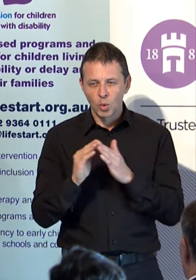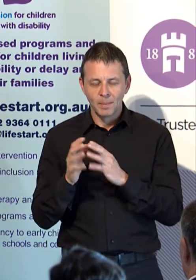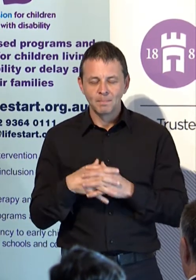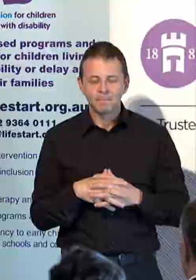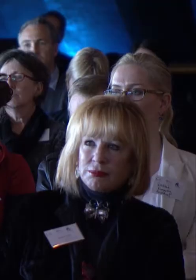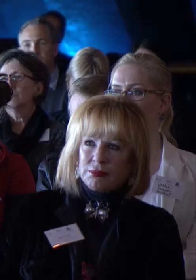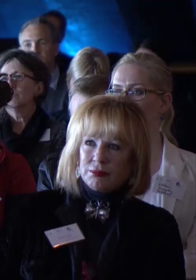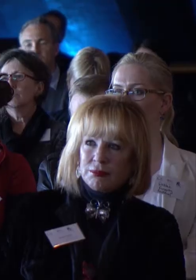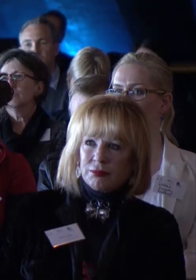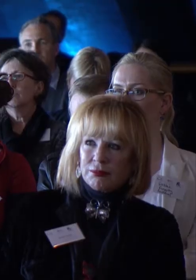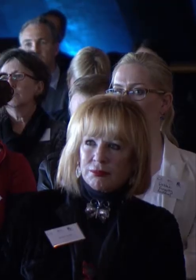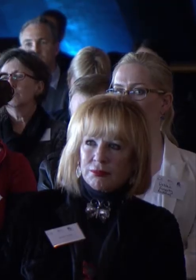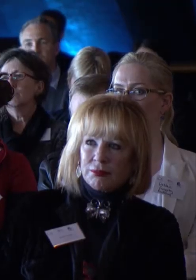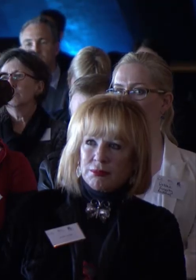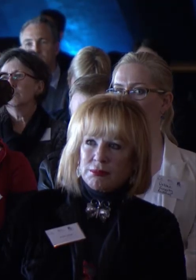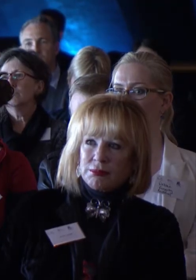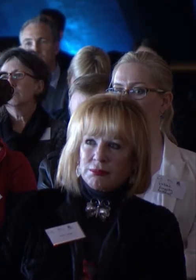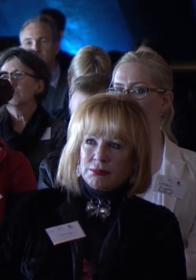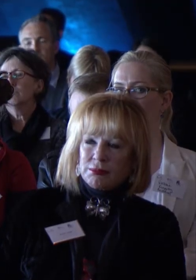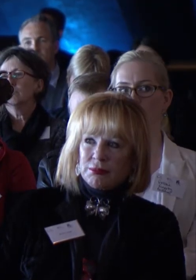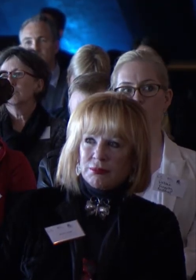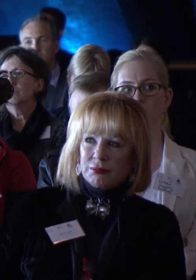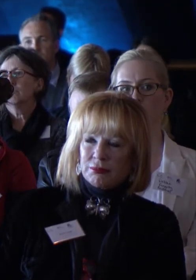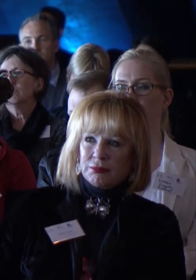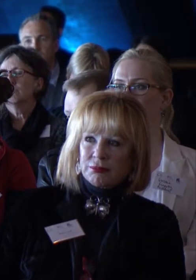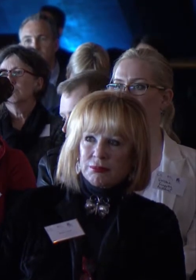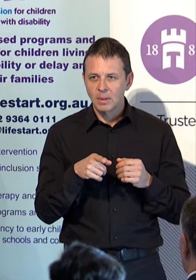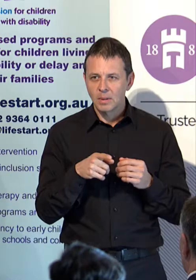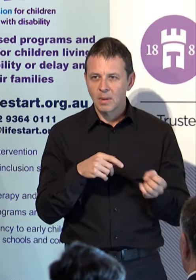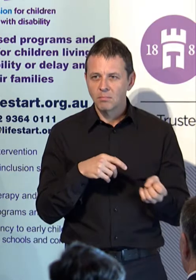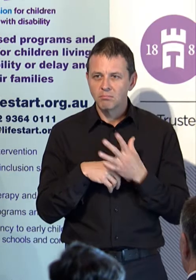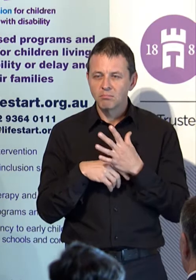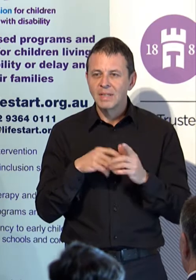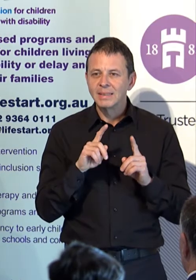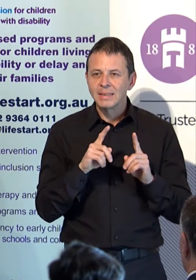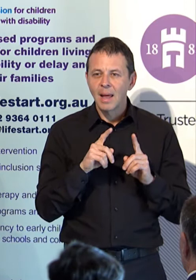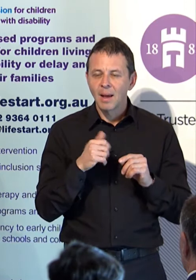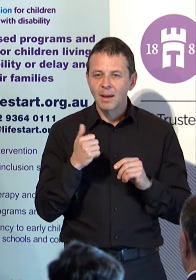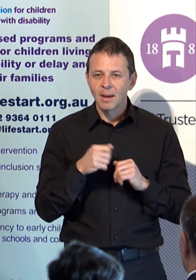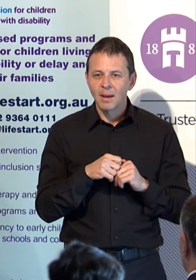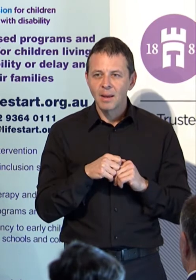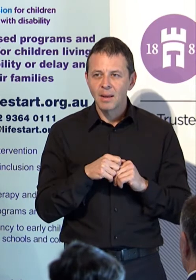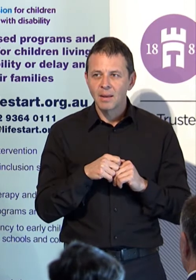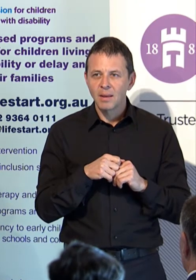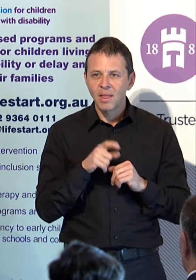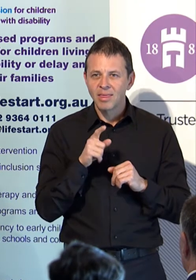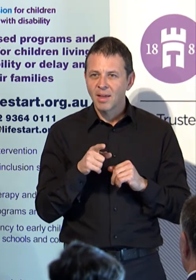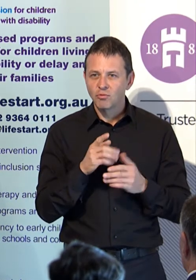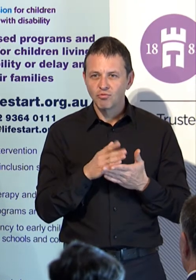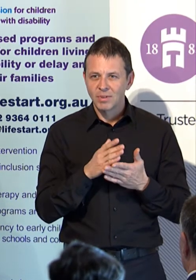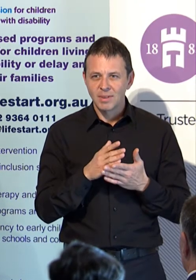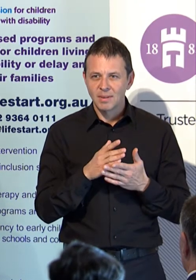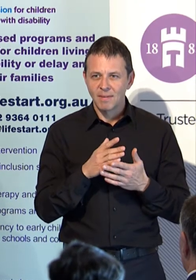The OI program that we see today has taken several